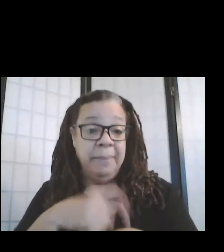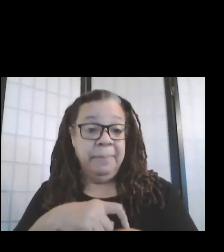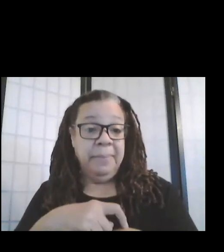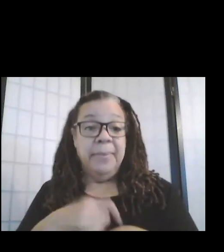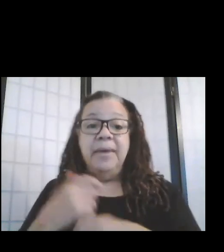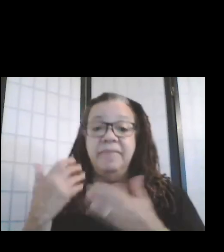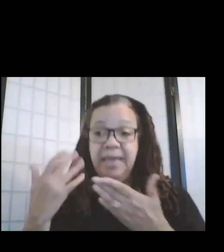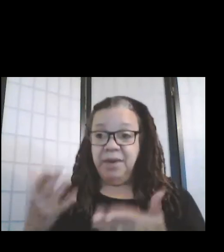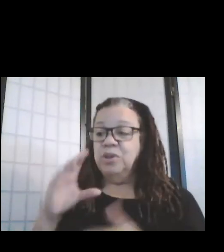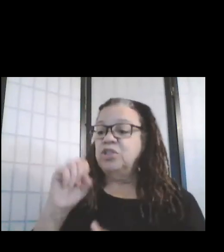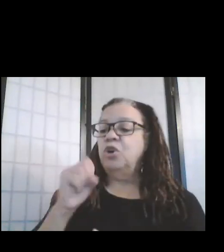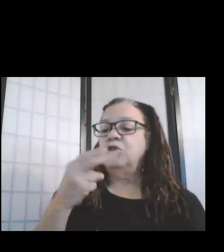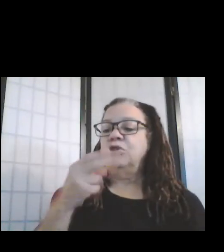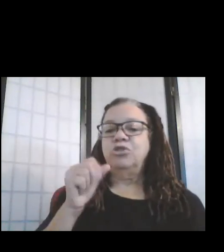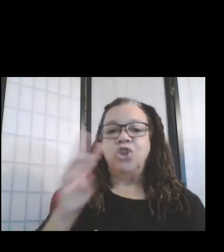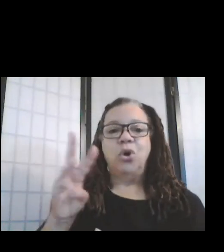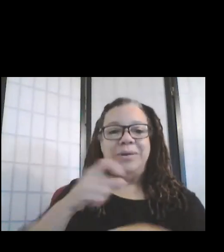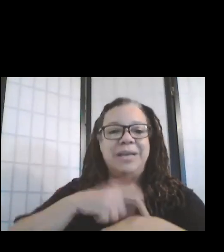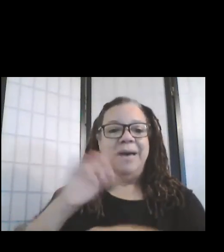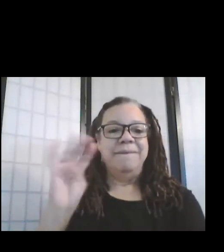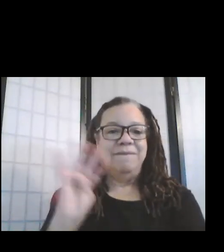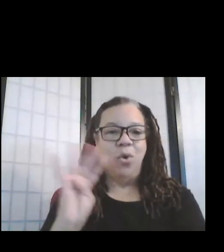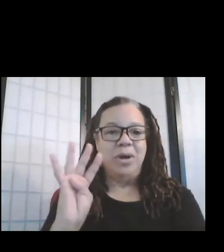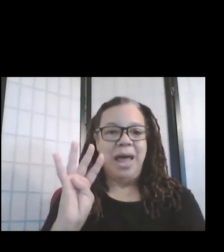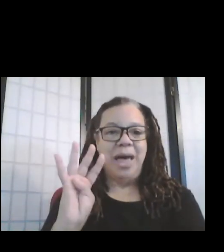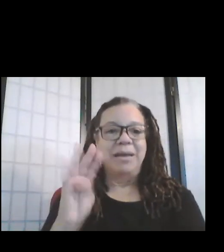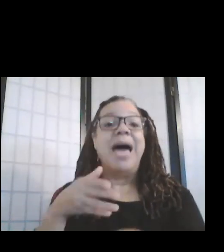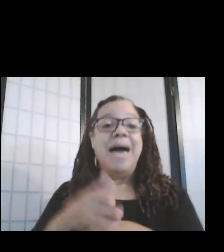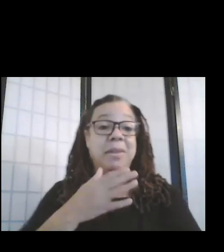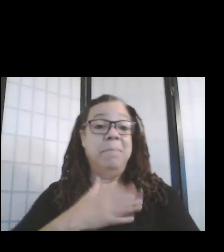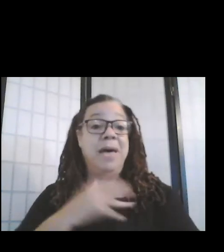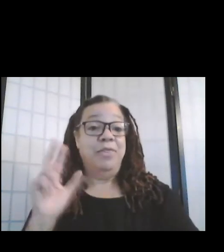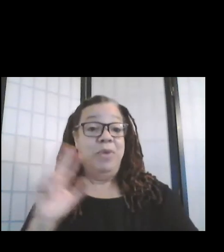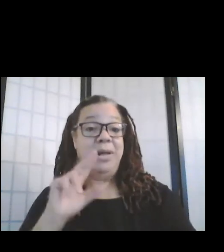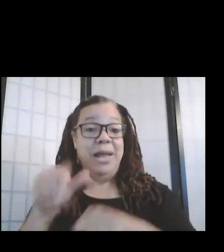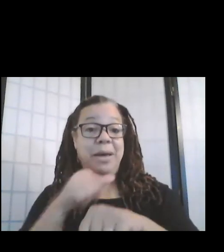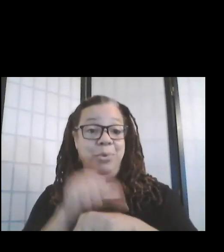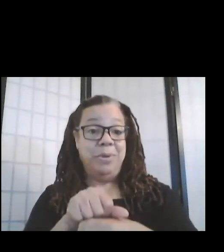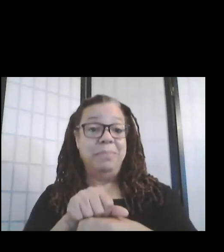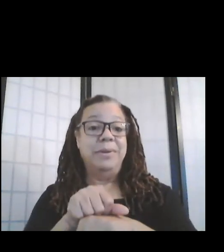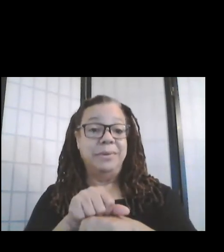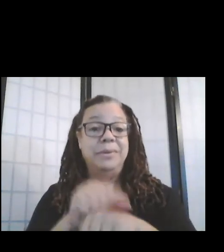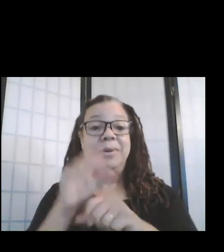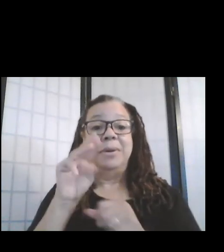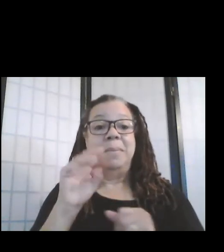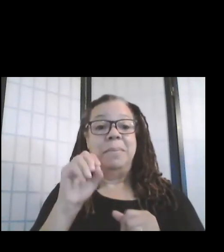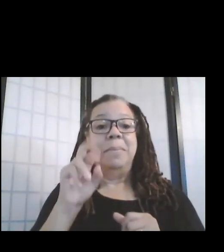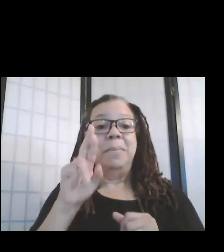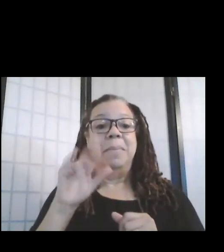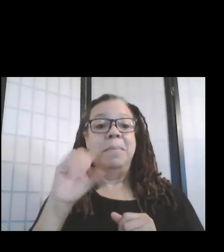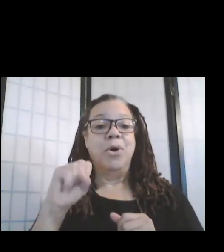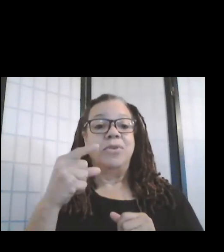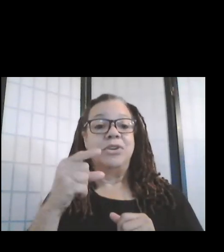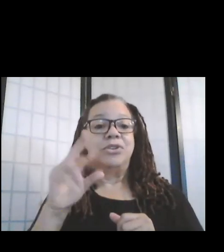on Shaw's daybook, a 4 o'clock, right after his own 3 o'clock appointment. Morris Grant, first